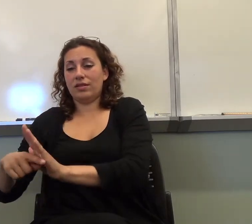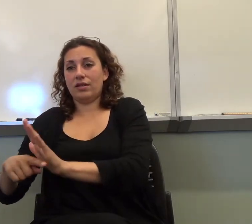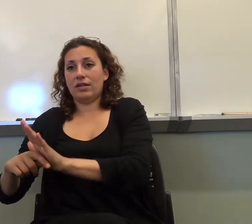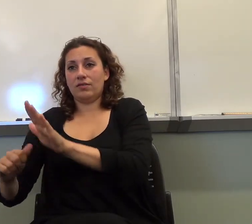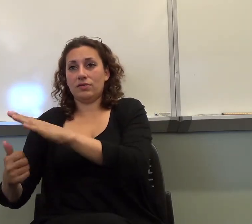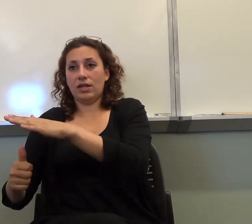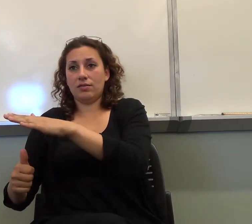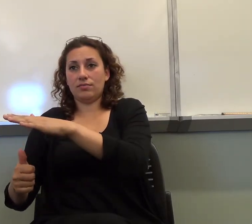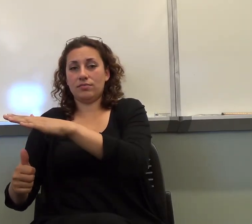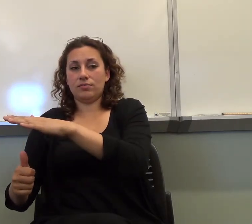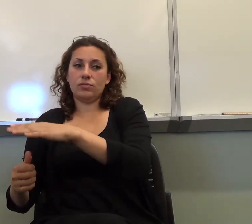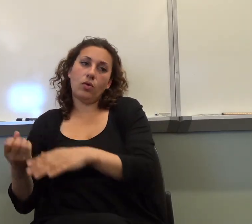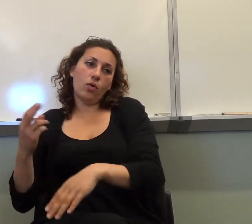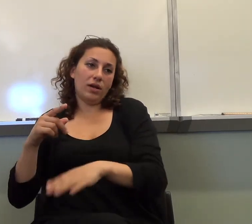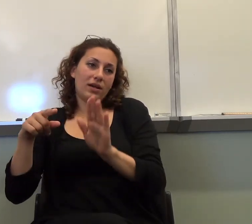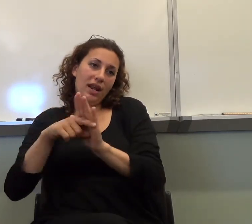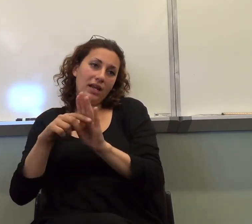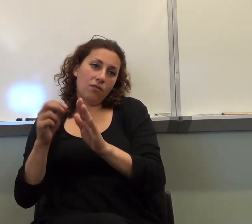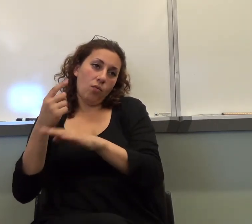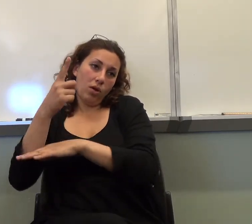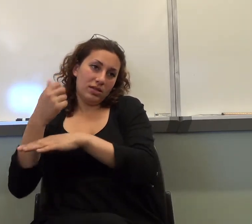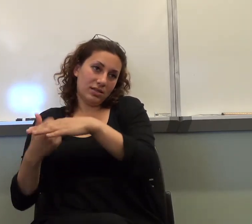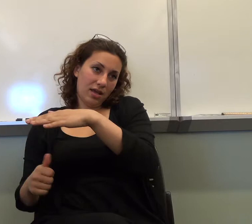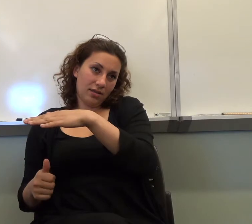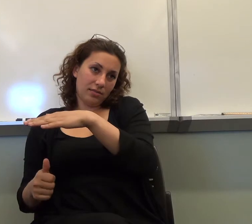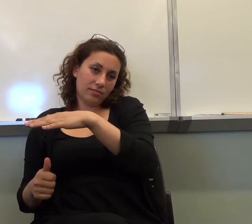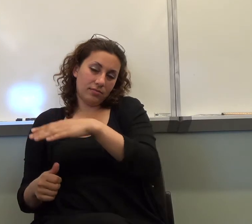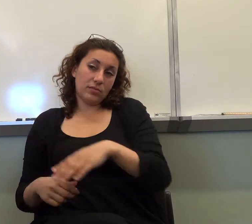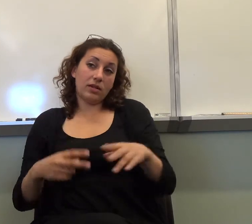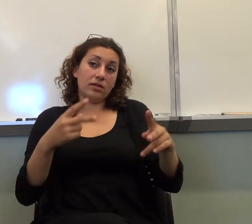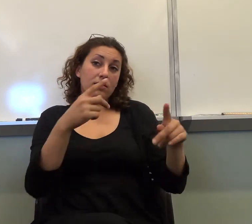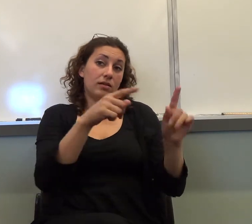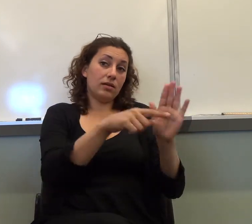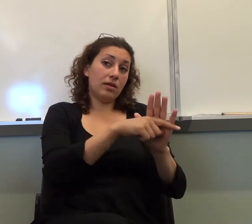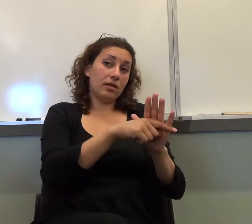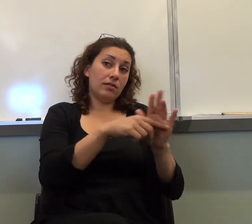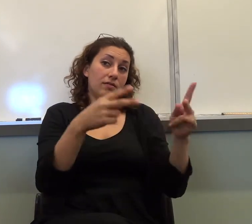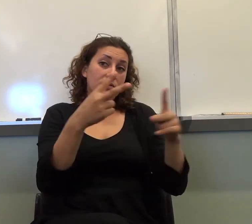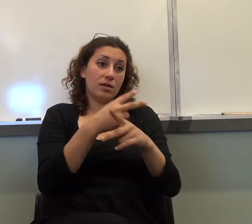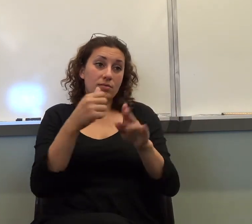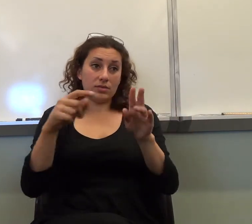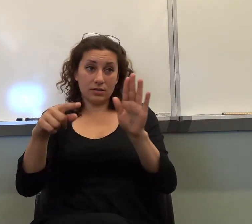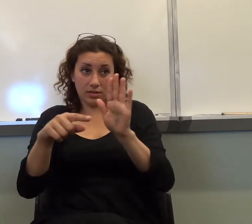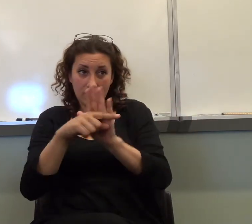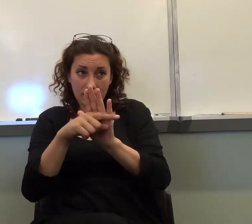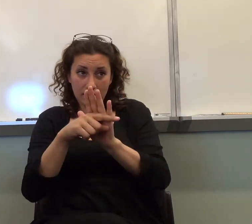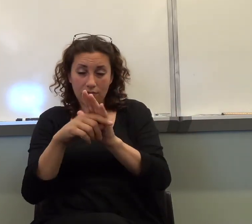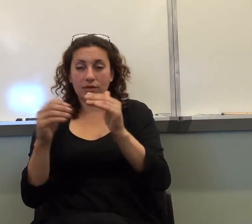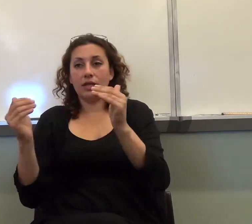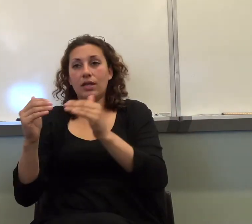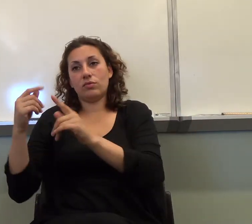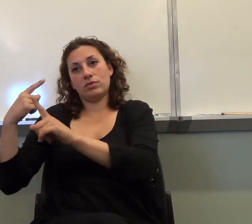minus 1/10. And again, negative times a negative, positive. 10 to 20, 2.